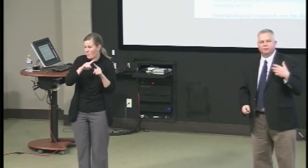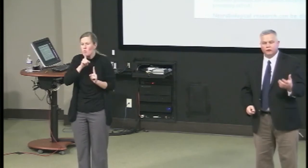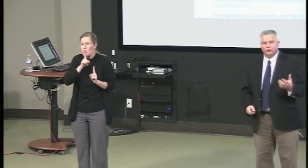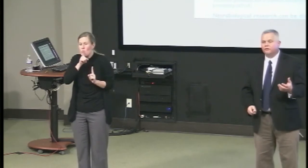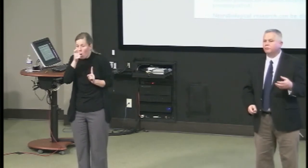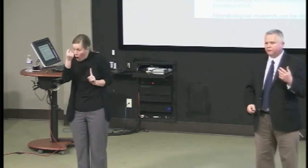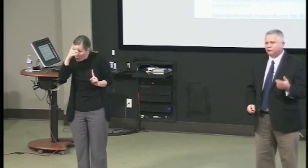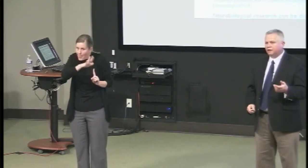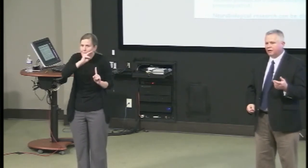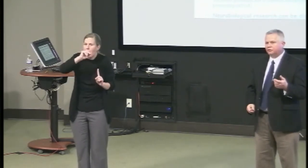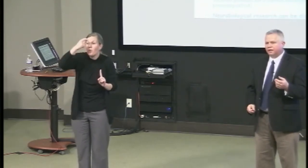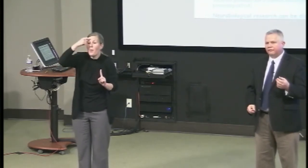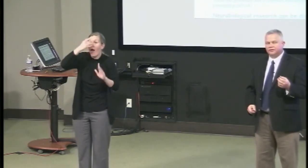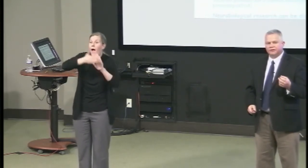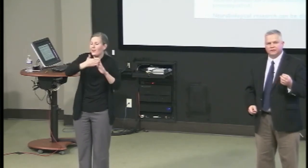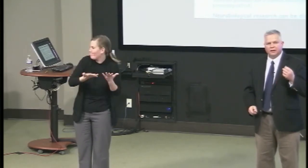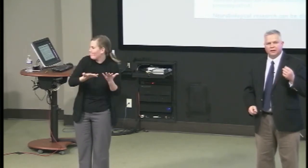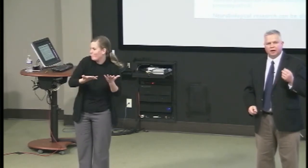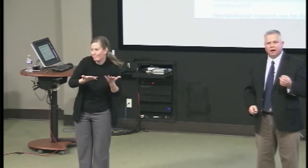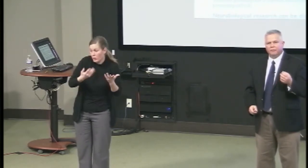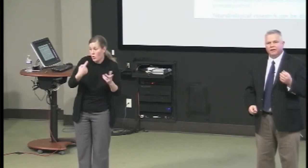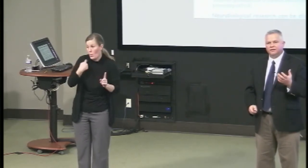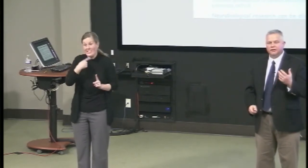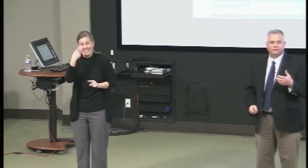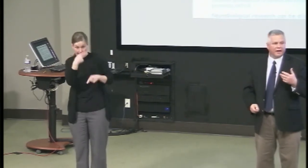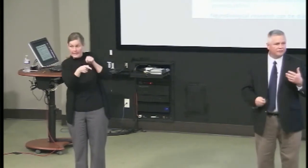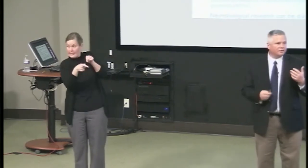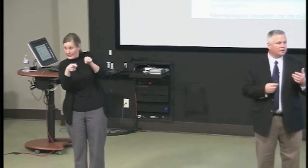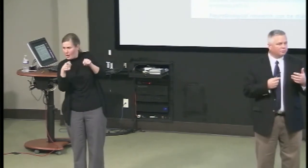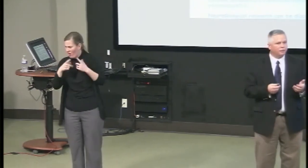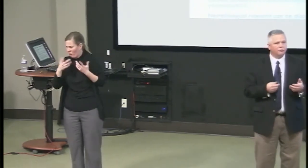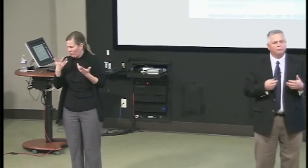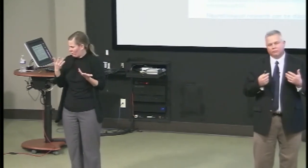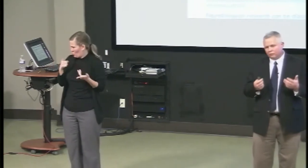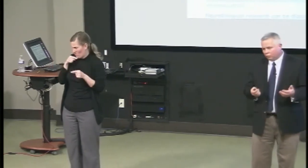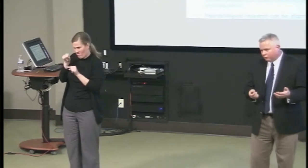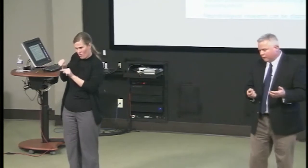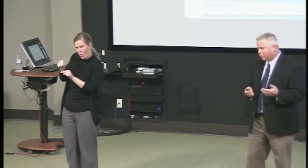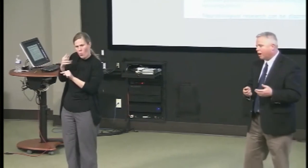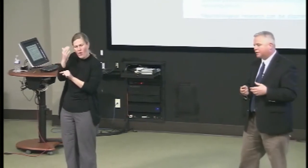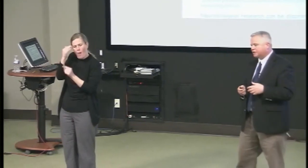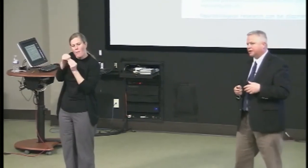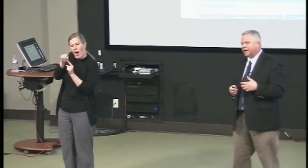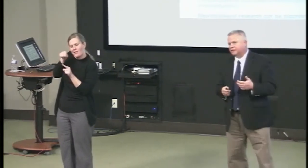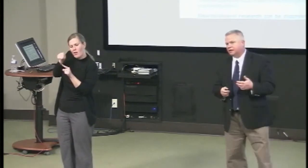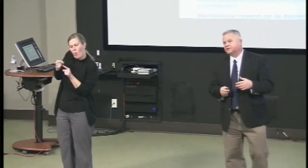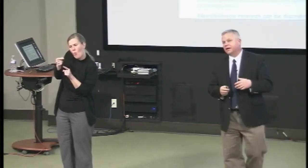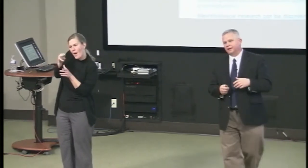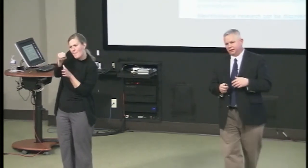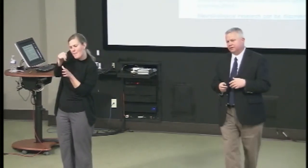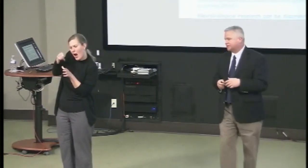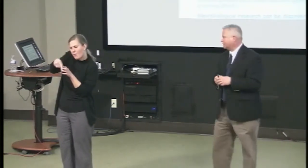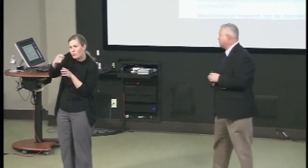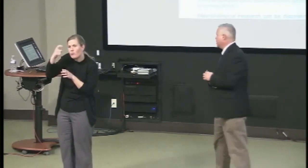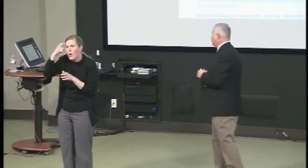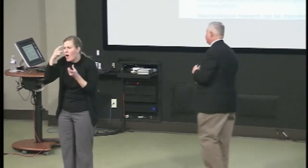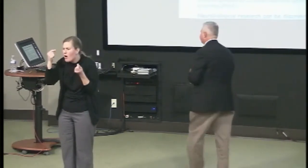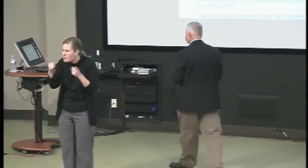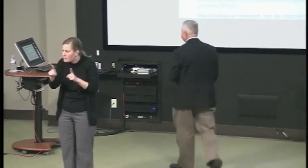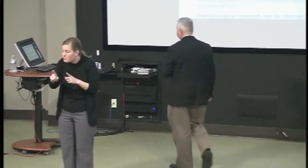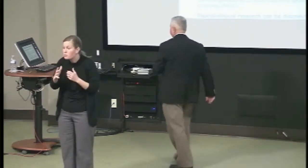observable phonological deficits is in fact both warranted and exciting at the same